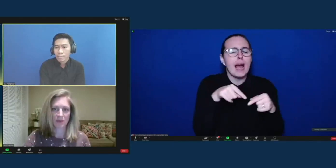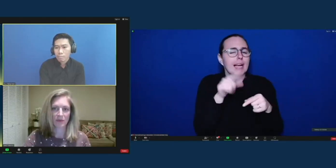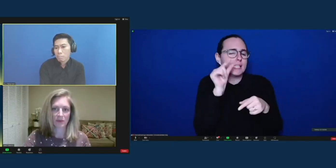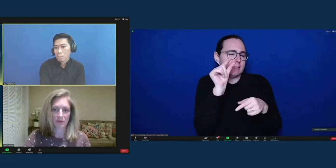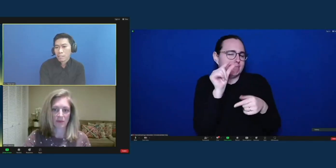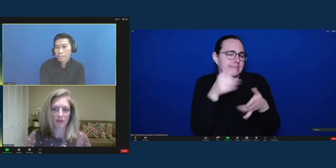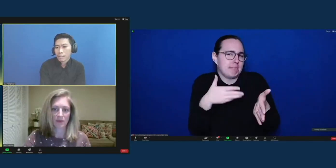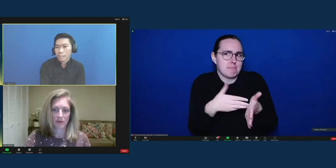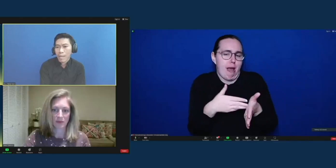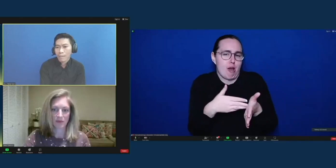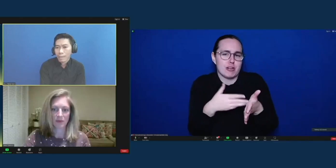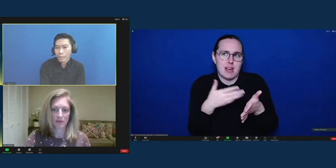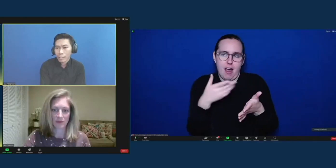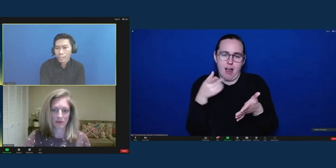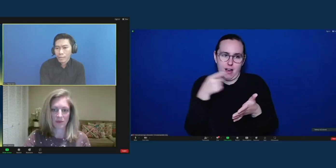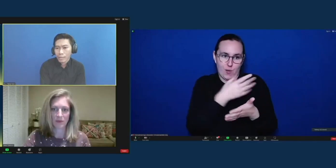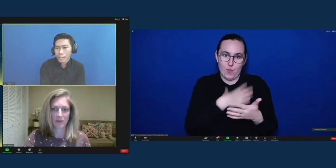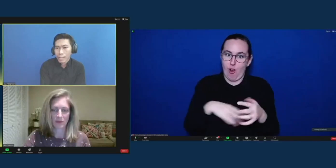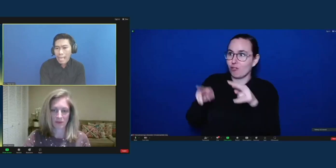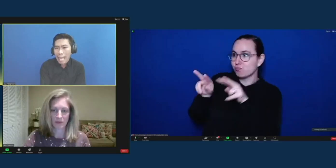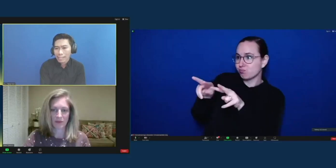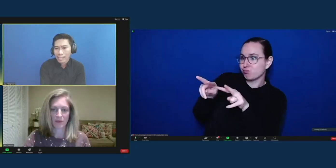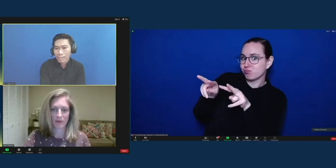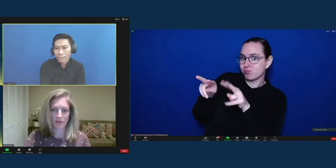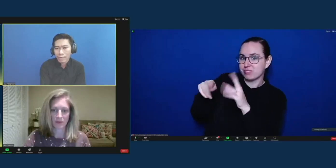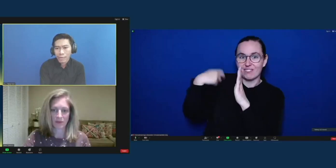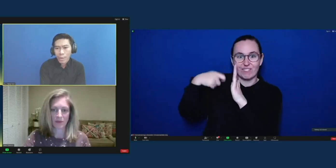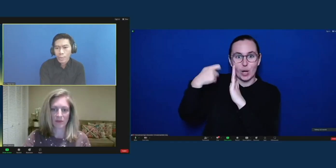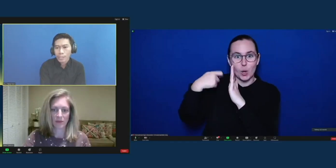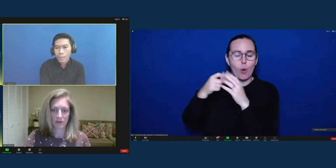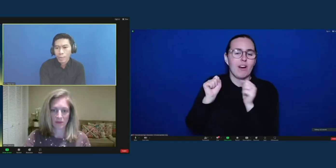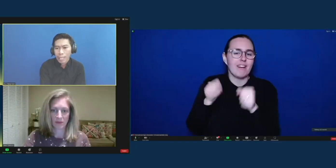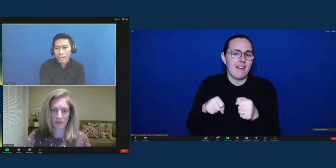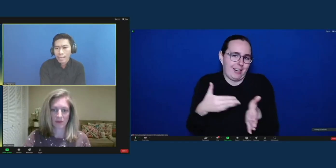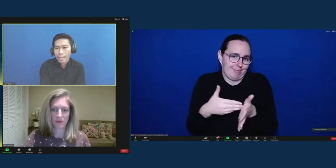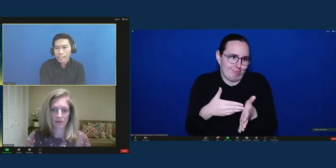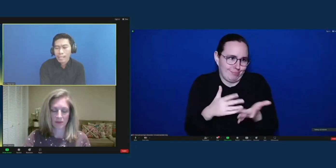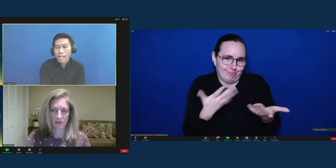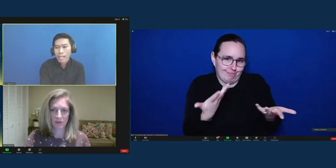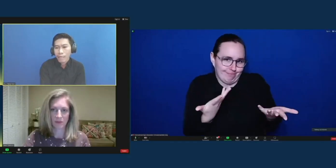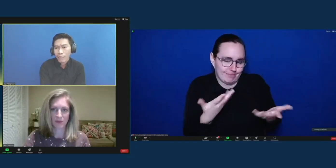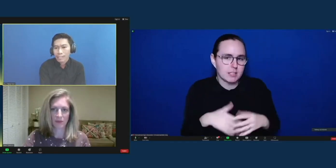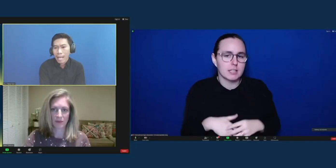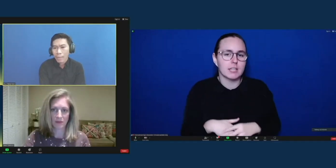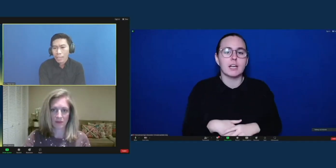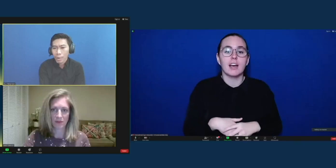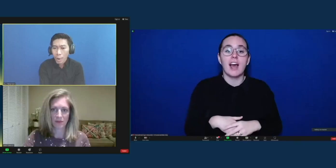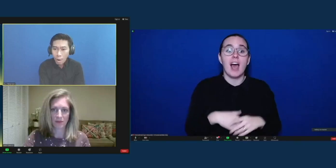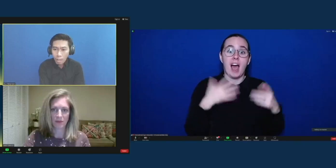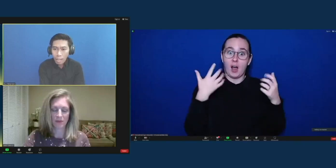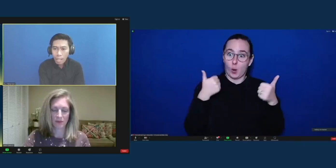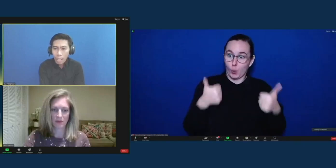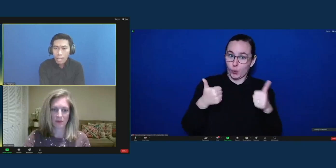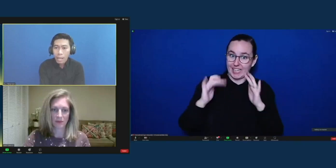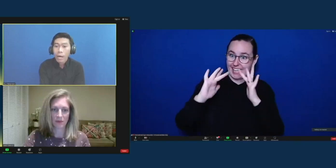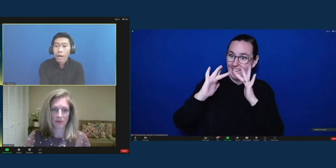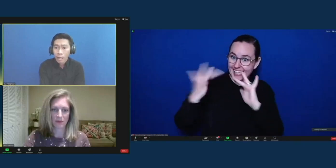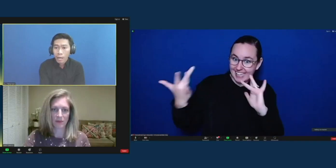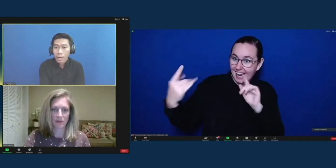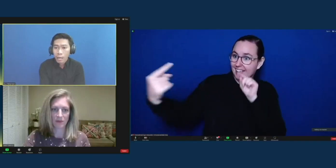cities, we have better connectivity they can access. But for those remote areas, like for example in Bohol,